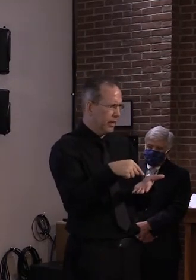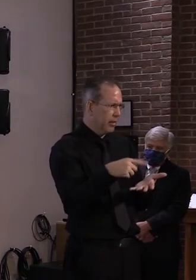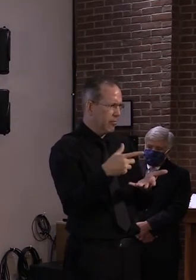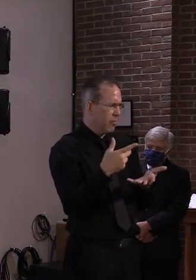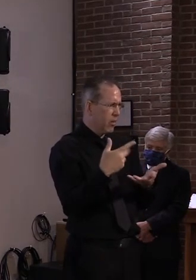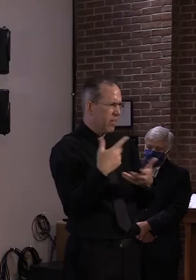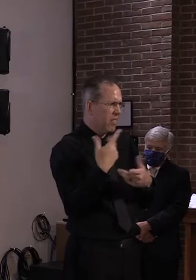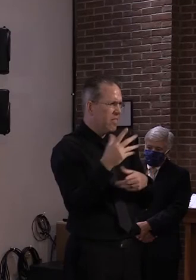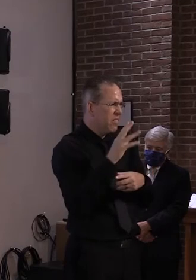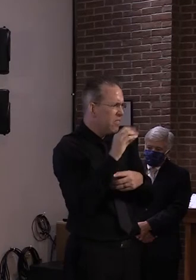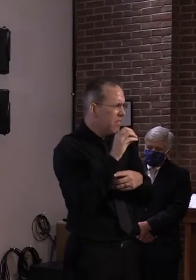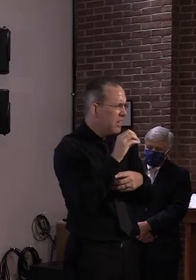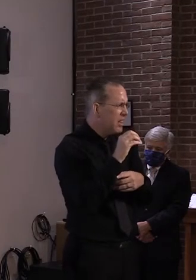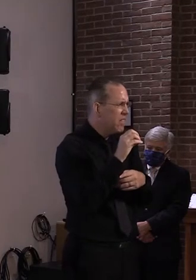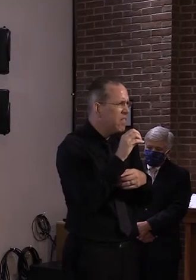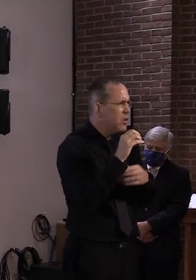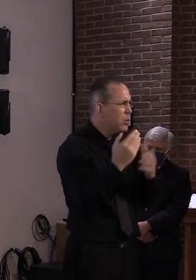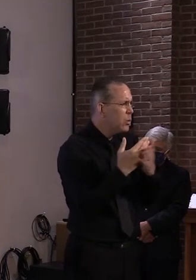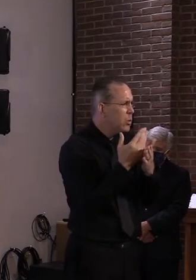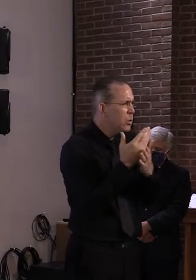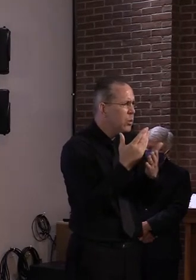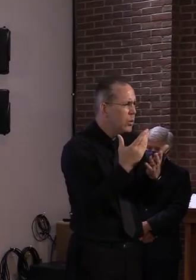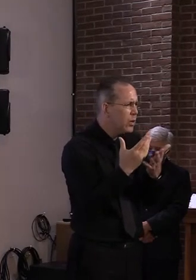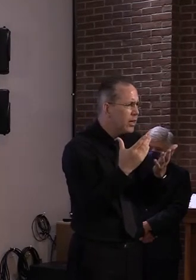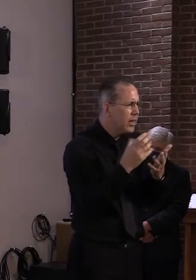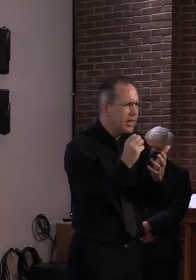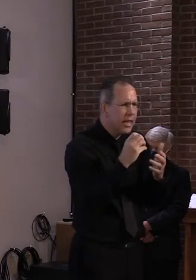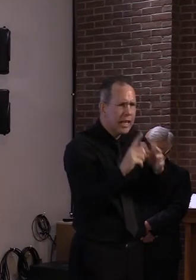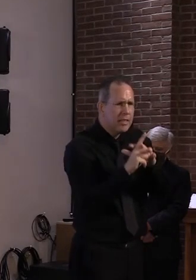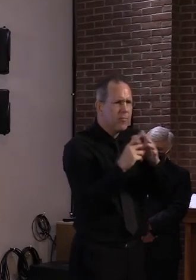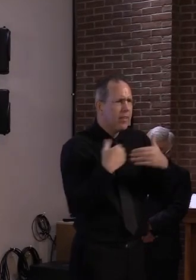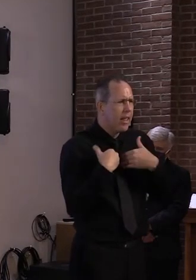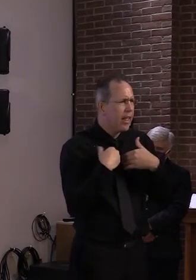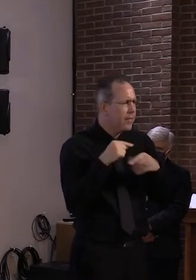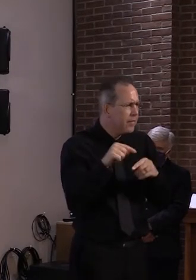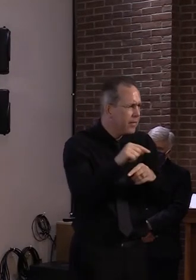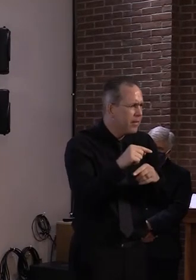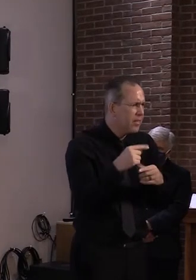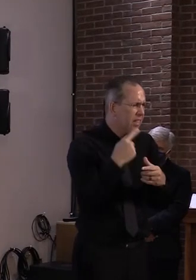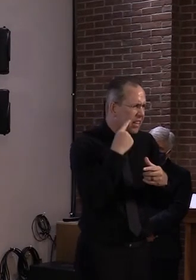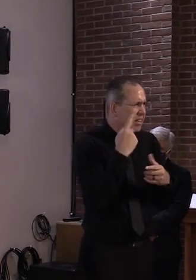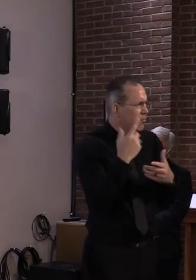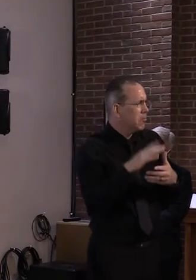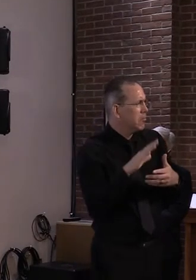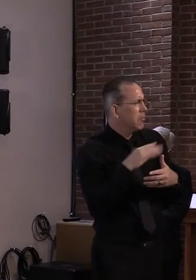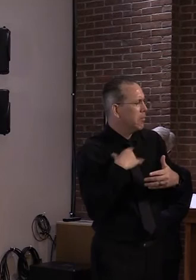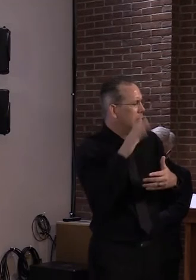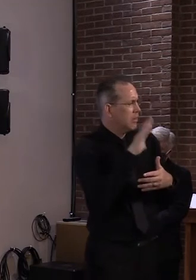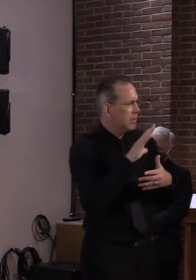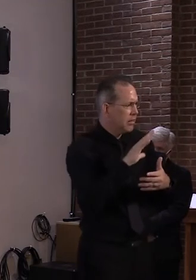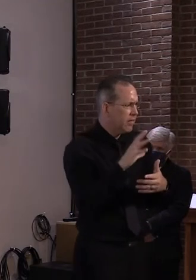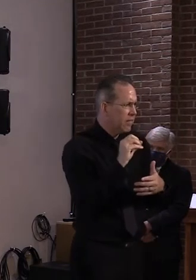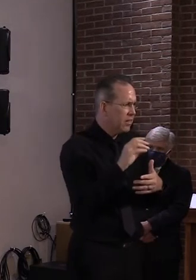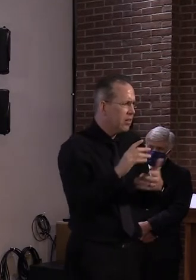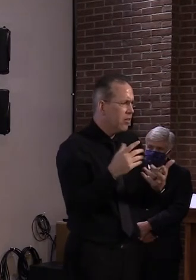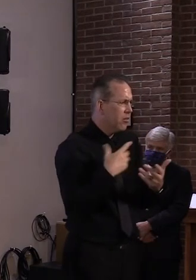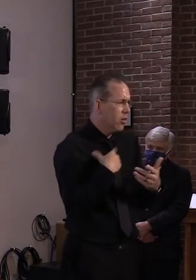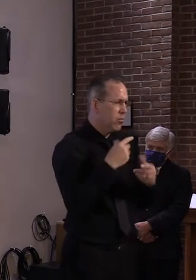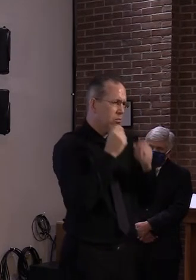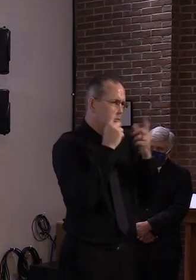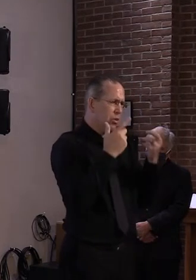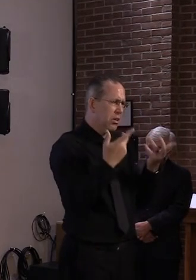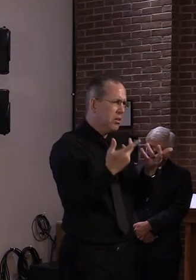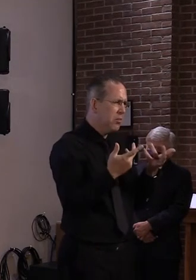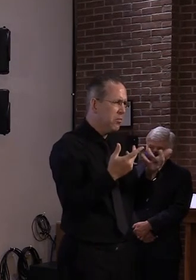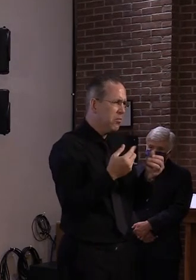week. So, and which surprised me that that many would be healthcare workers, to be honest, because